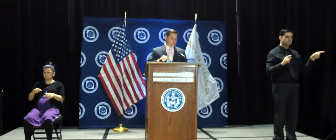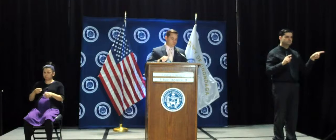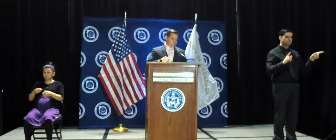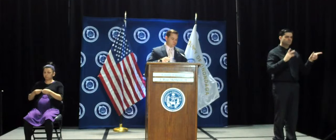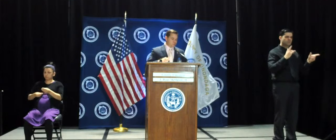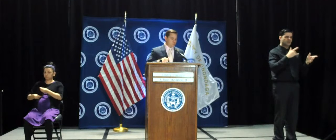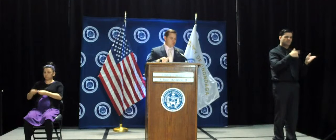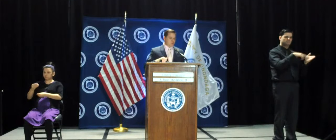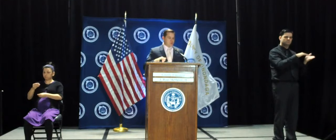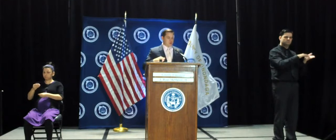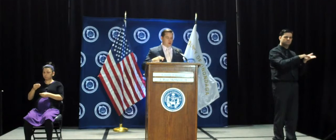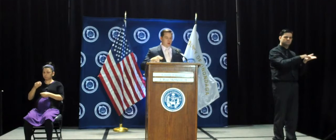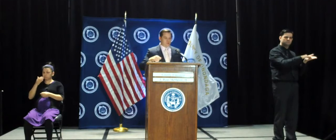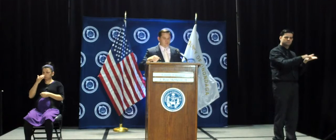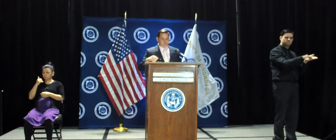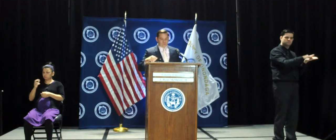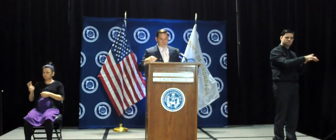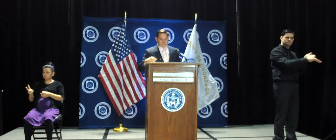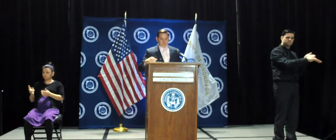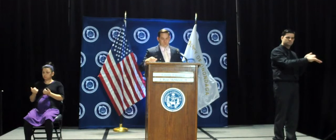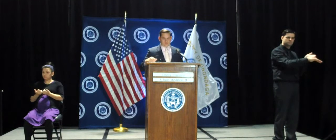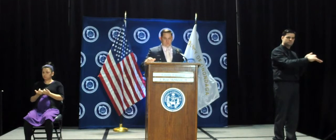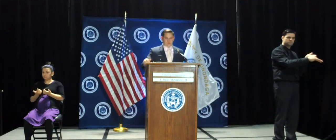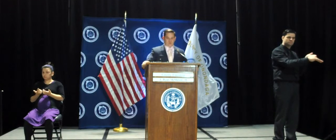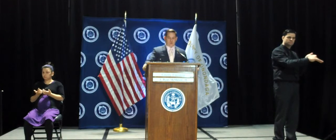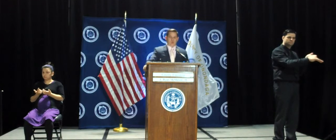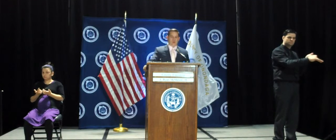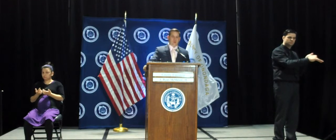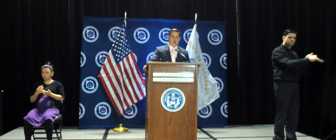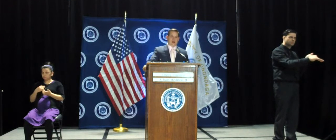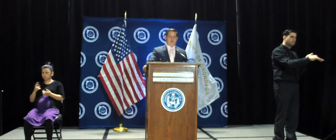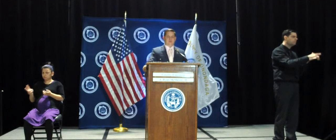shopping mall?